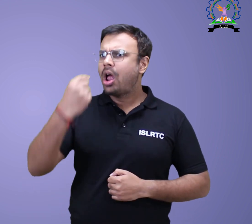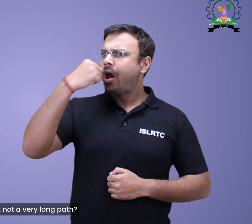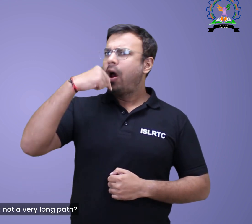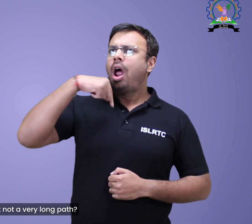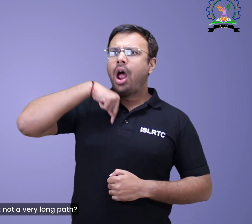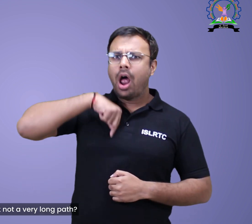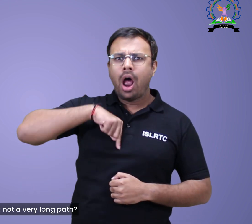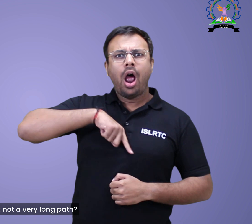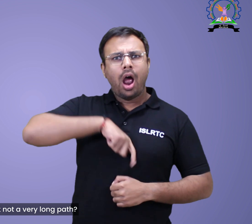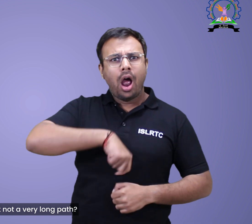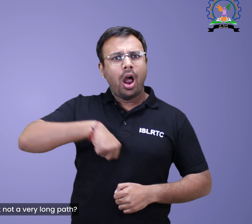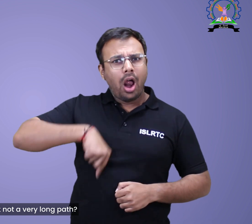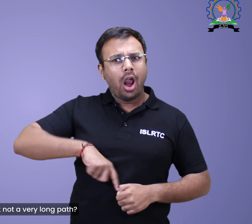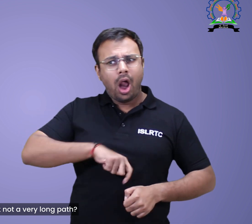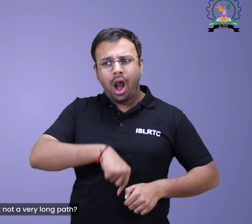Is it not a very long path?